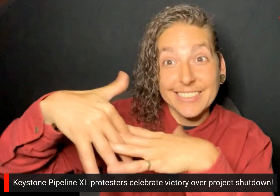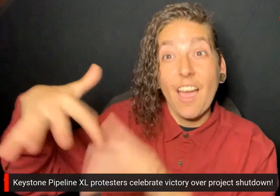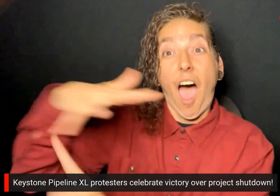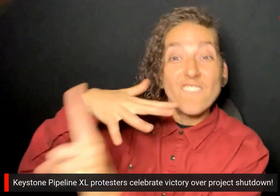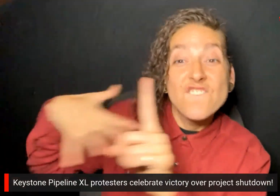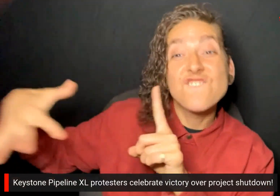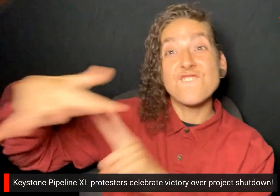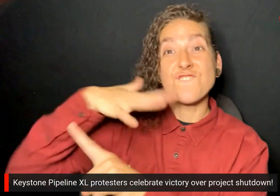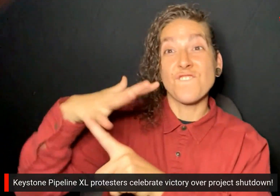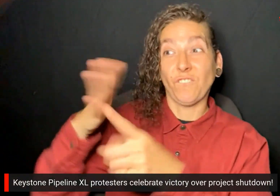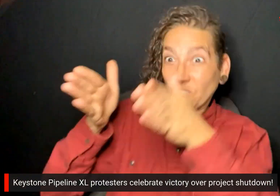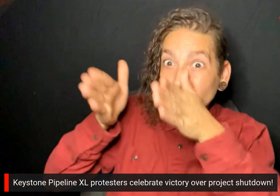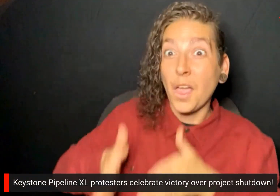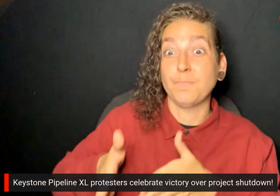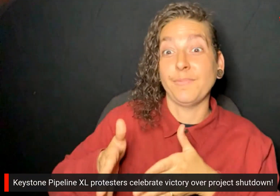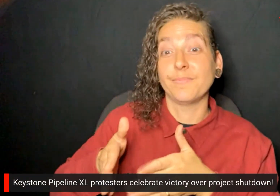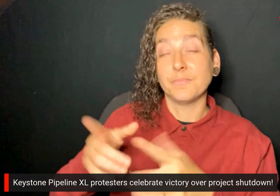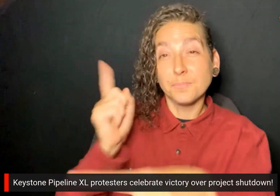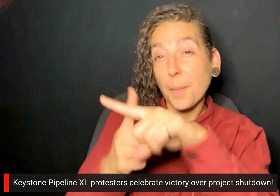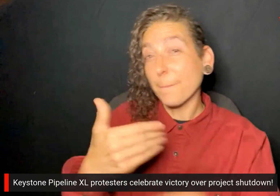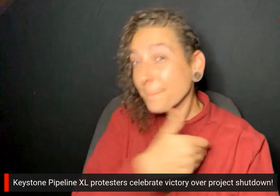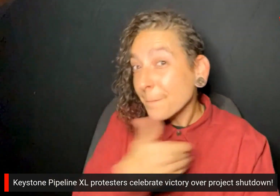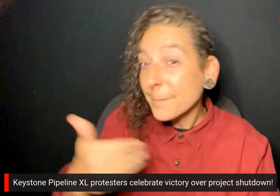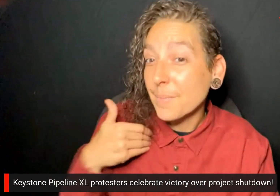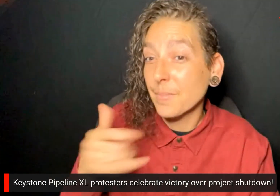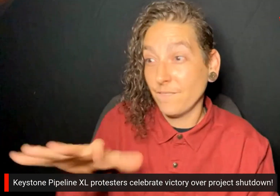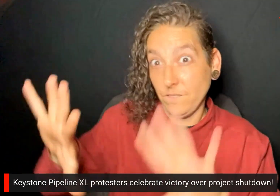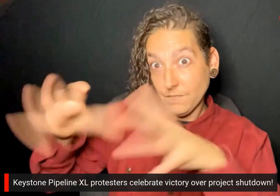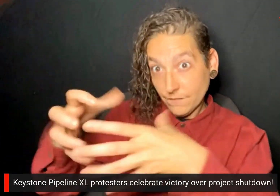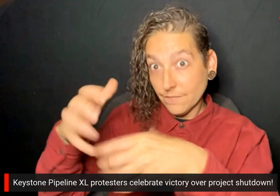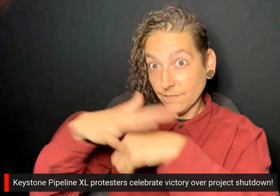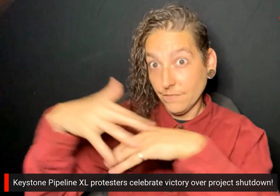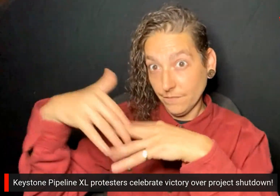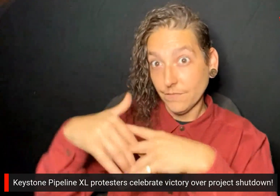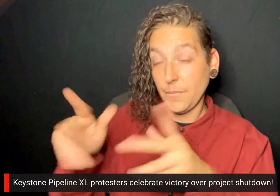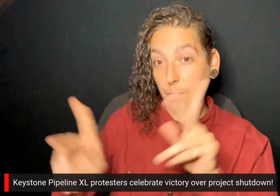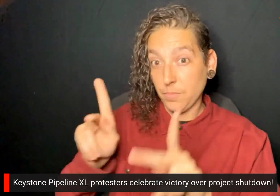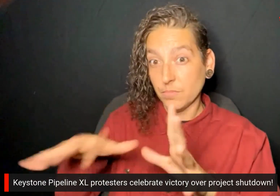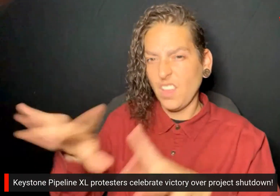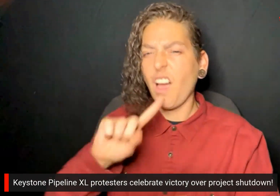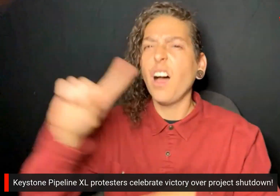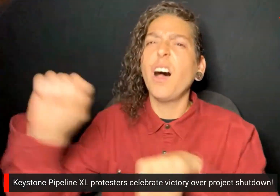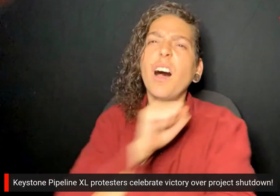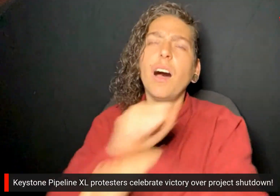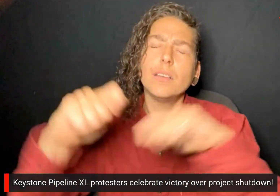Environmentalists and members of the indigenous population are celebrating a huge victory